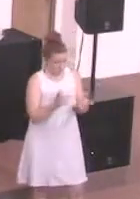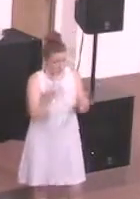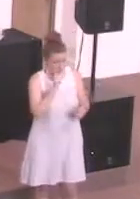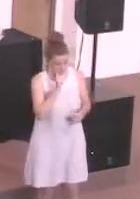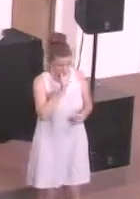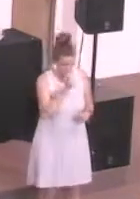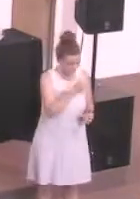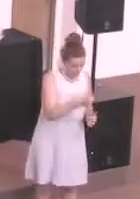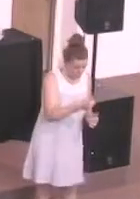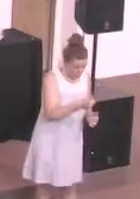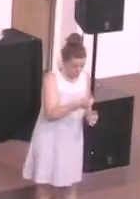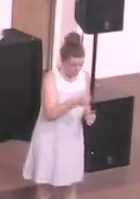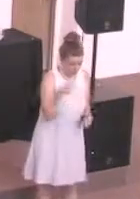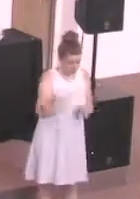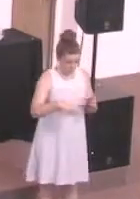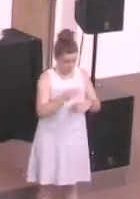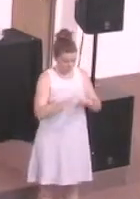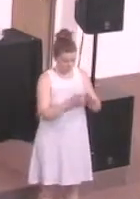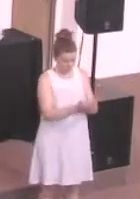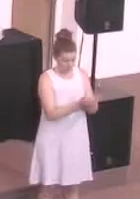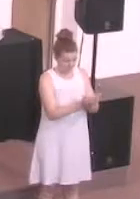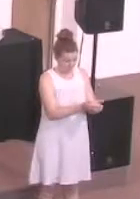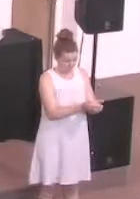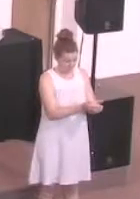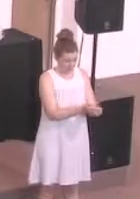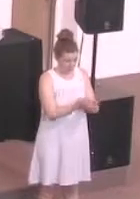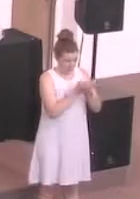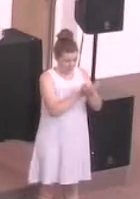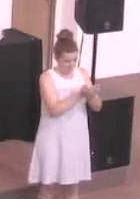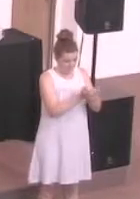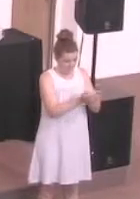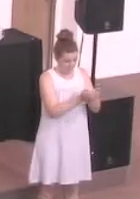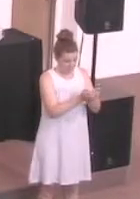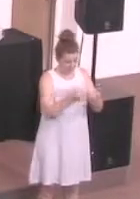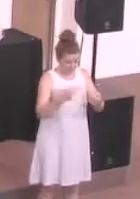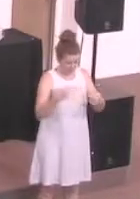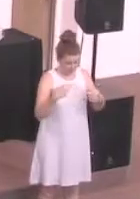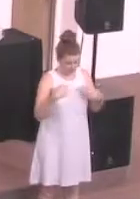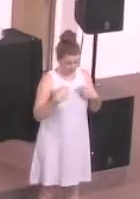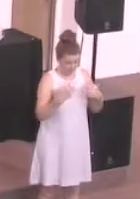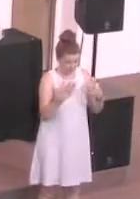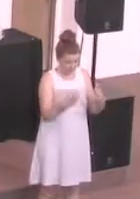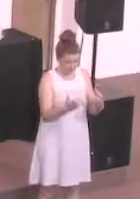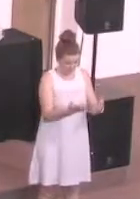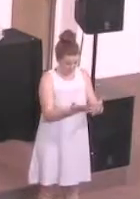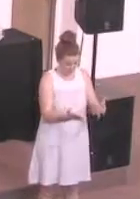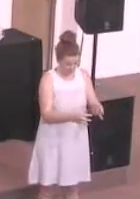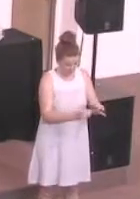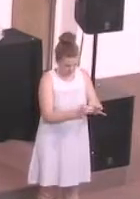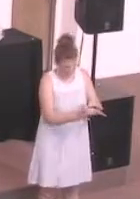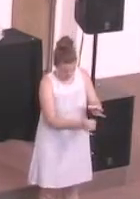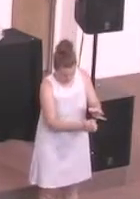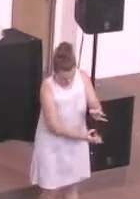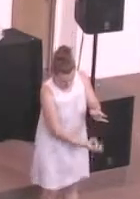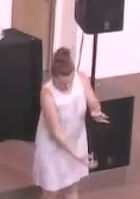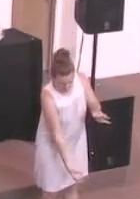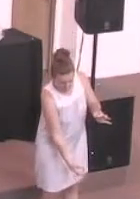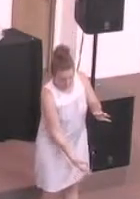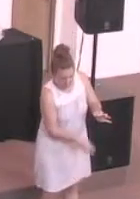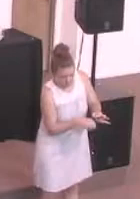I understand I might go out on a boat. And boats have heavy things that you throw off. They got a chain on them. an